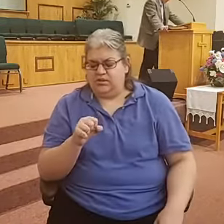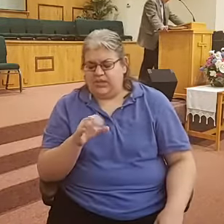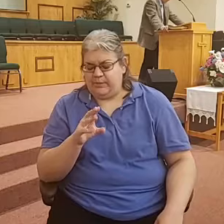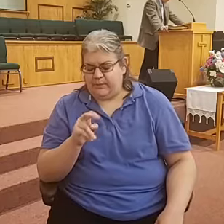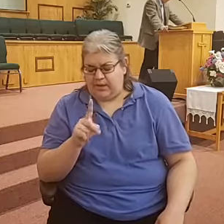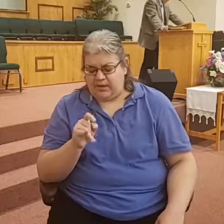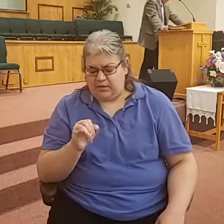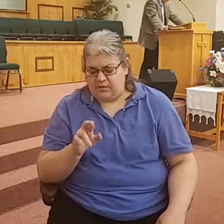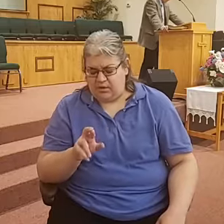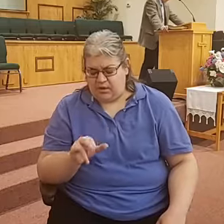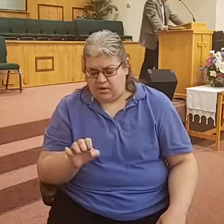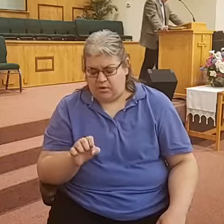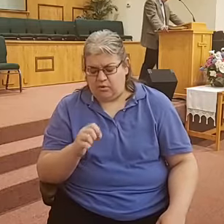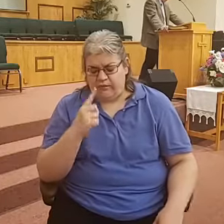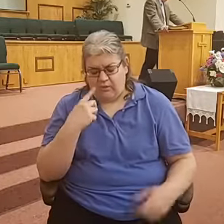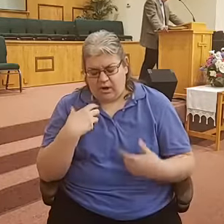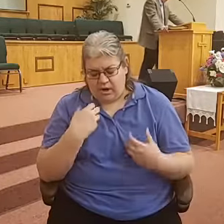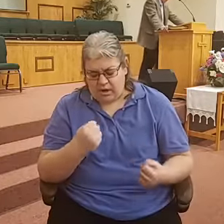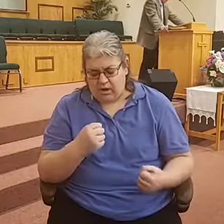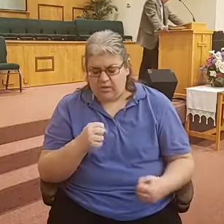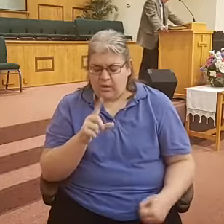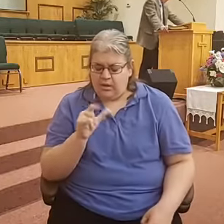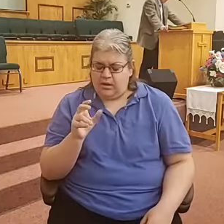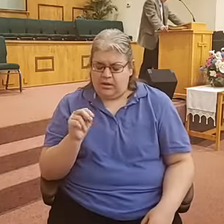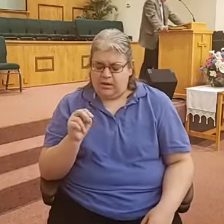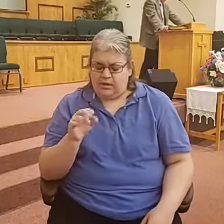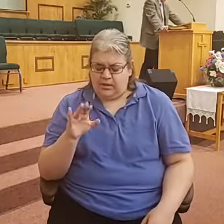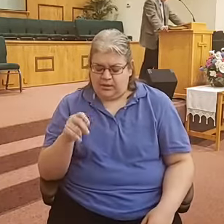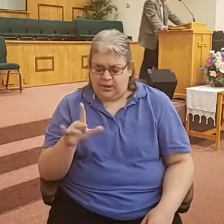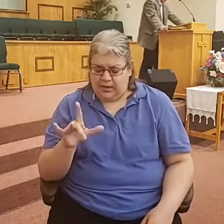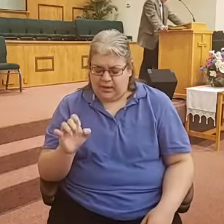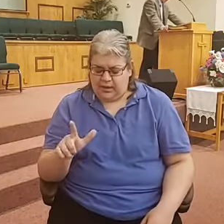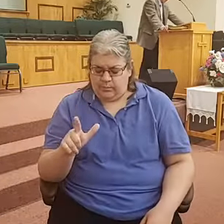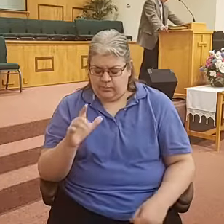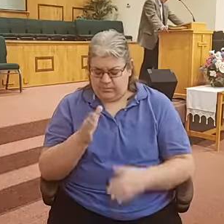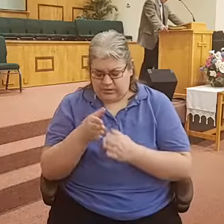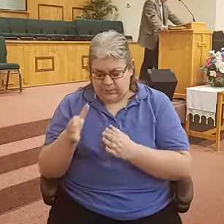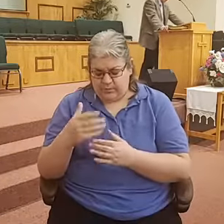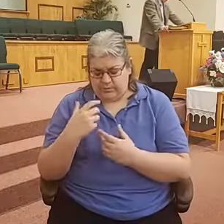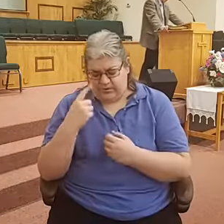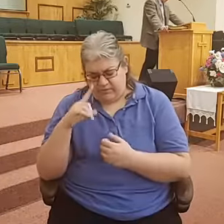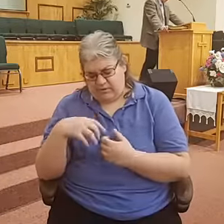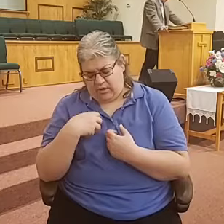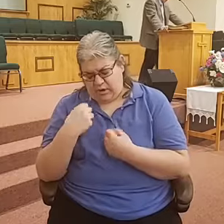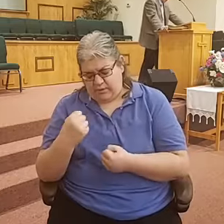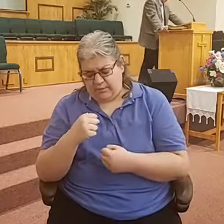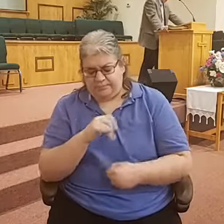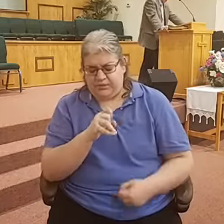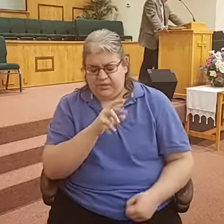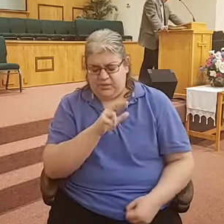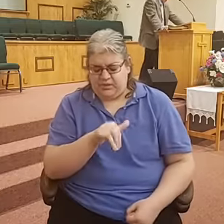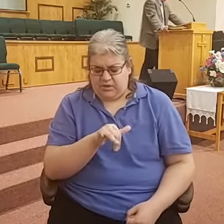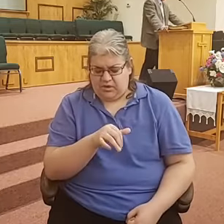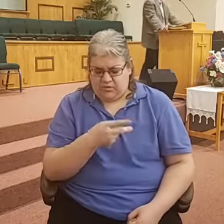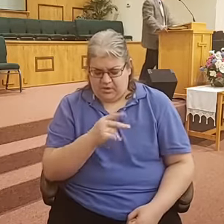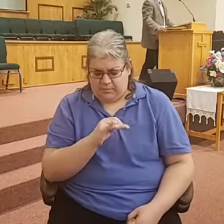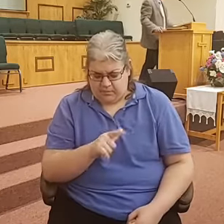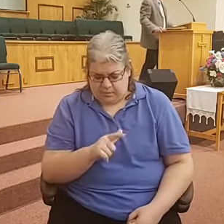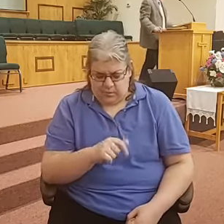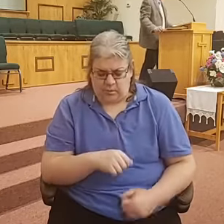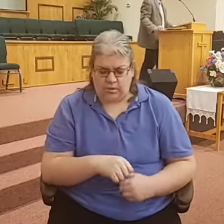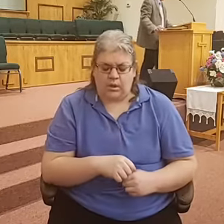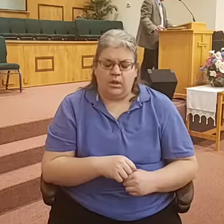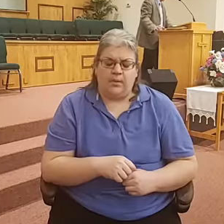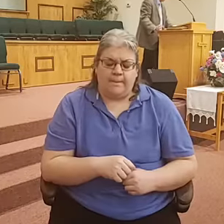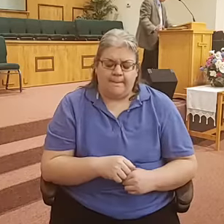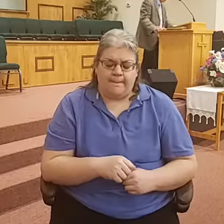for salvation. Help Lynn Campbell's neighbors. We're praying for their health. We pray for Jerry and Pearl. And Lord, once again, may